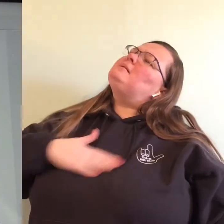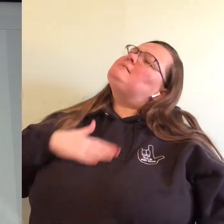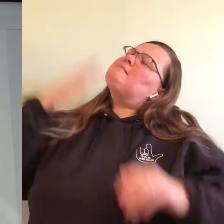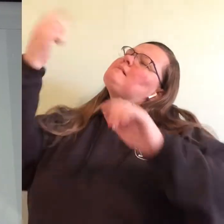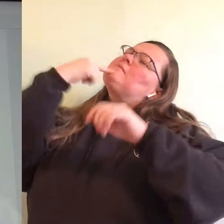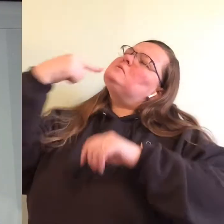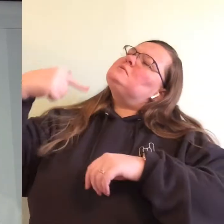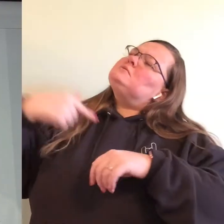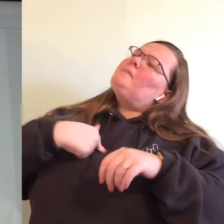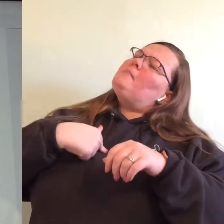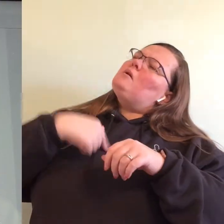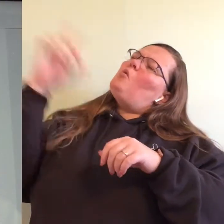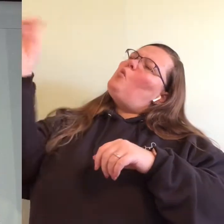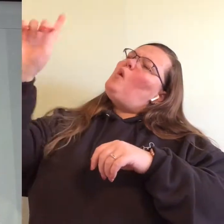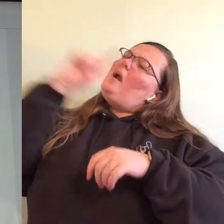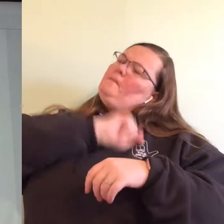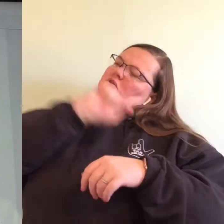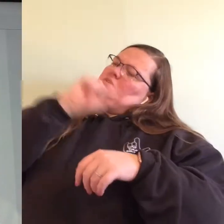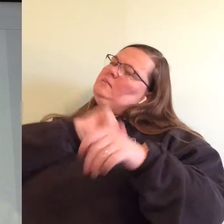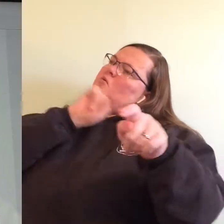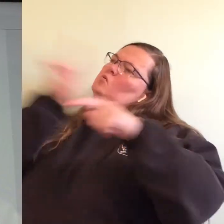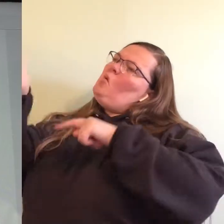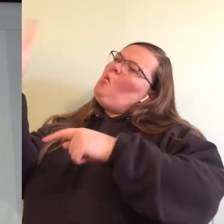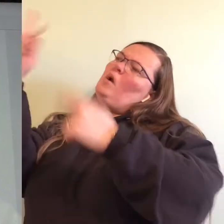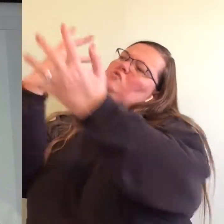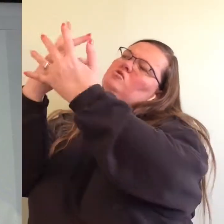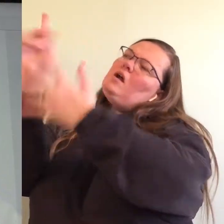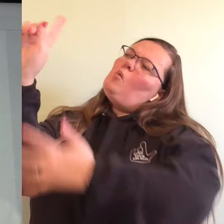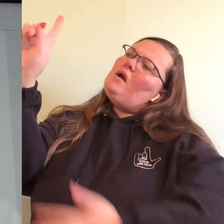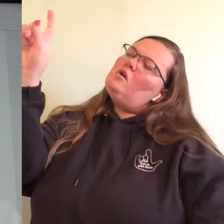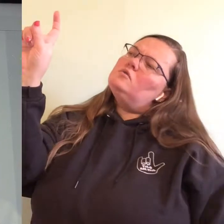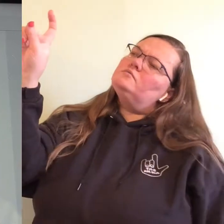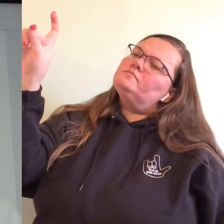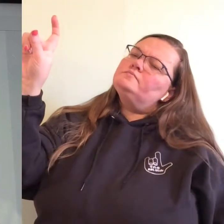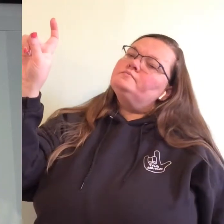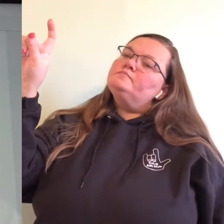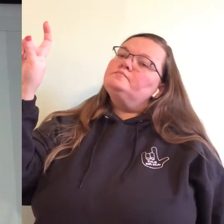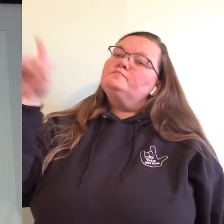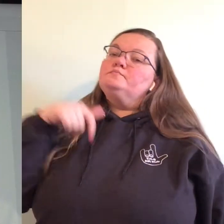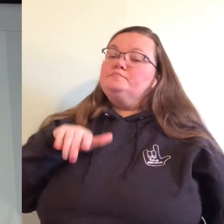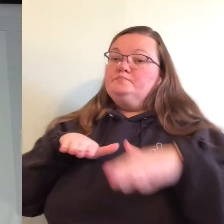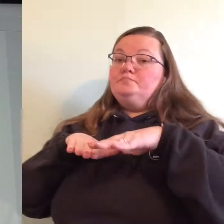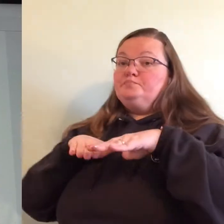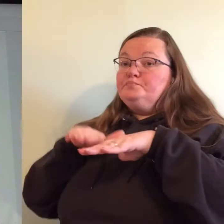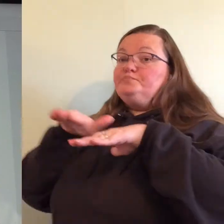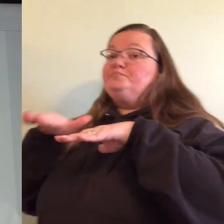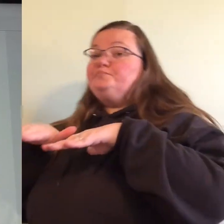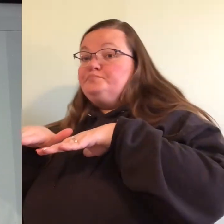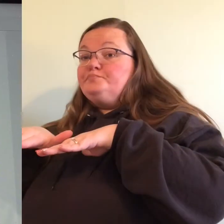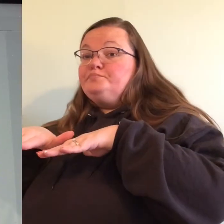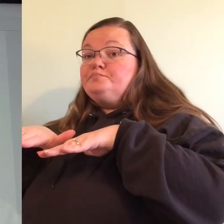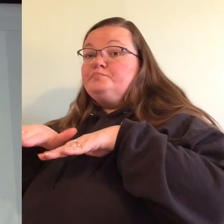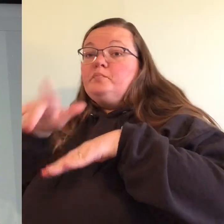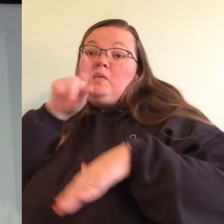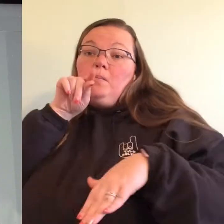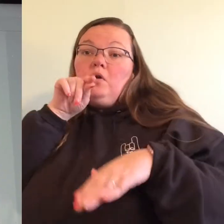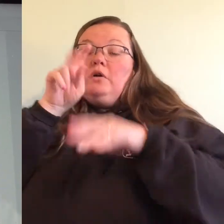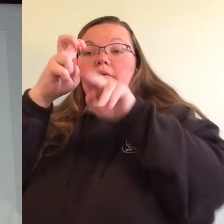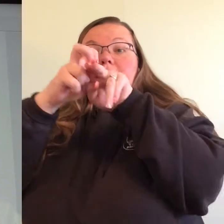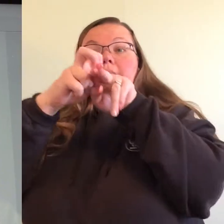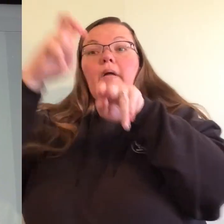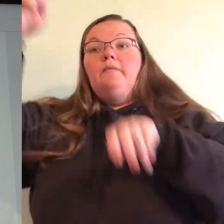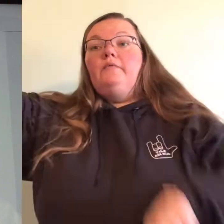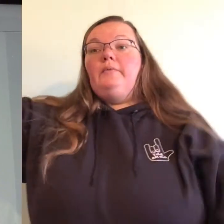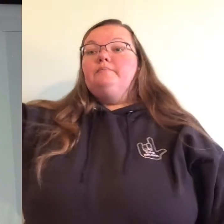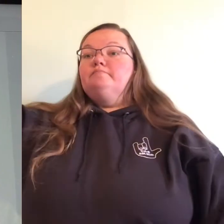said, "Please, can you tell us where Tumnus the fawn was taken to?" As she said this, she took a step toward the bird. It at once